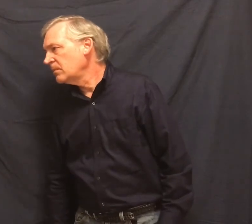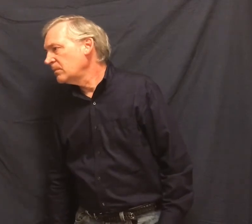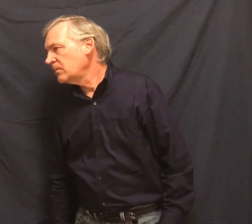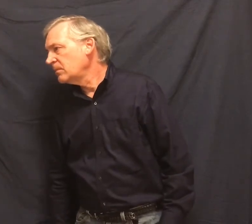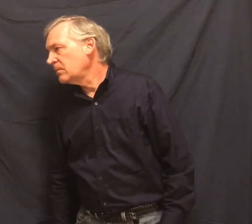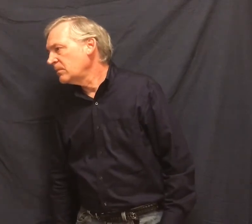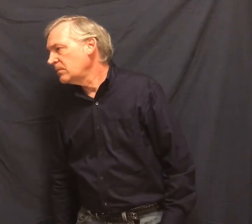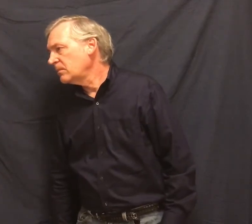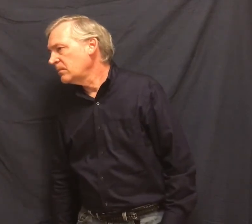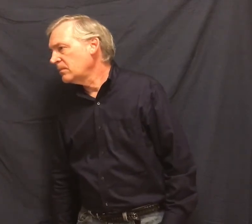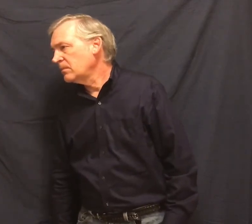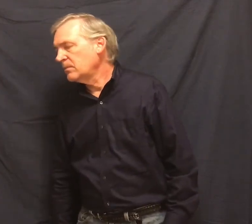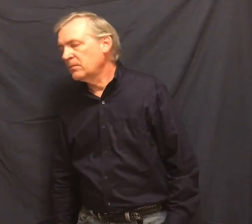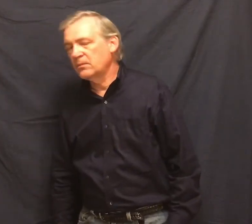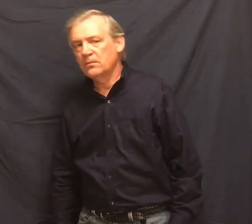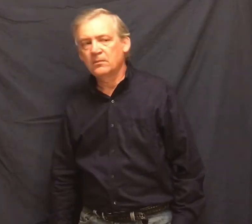Candy threw his legs off the bunk.